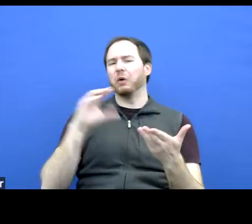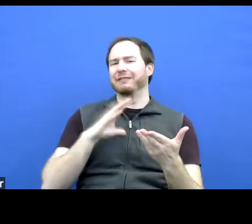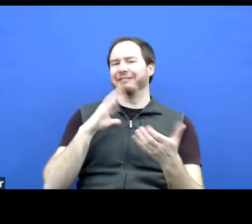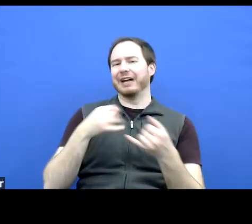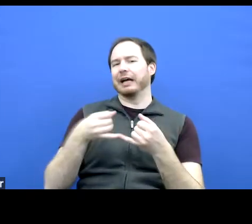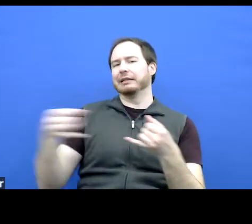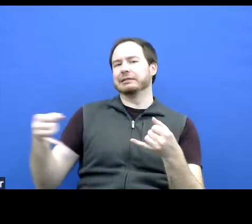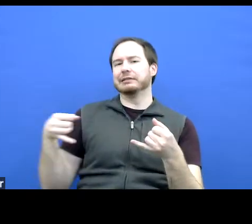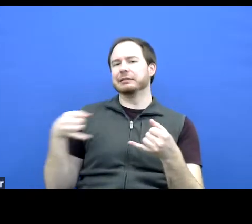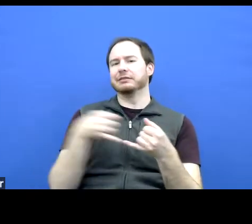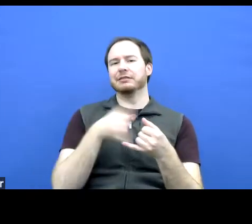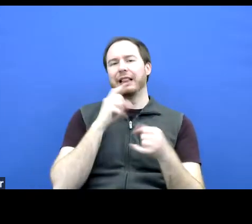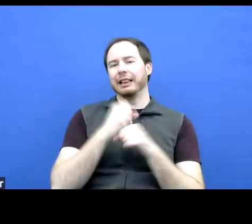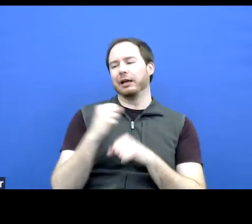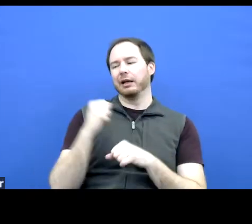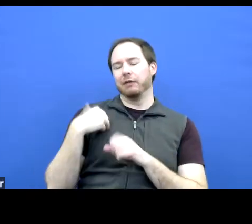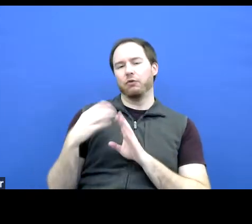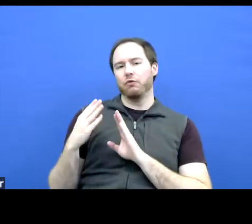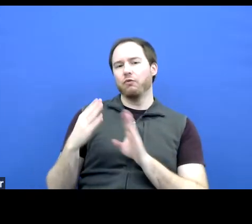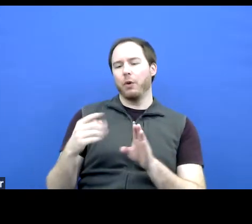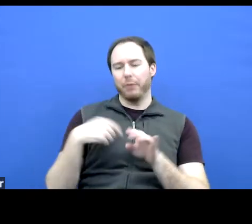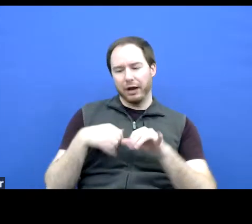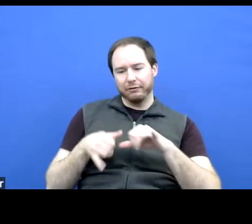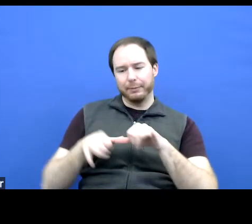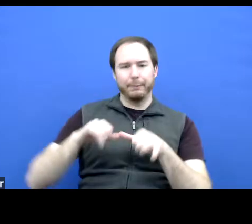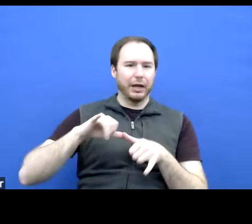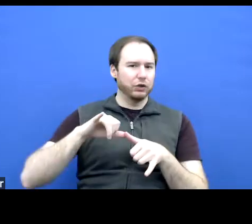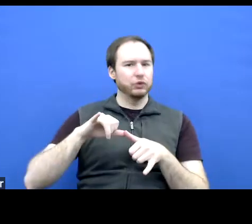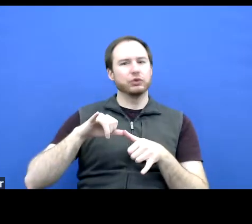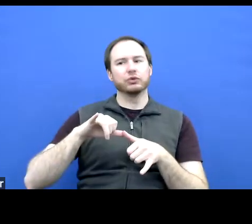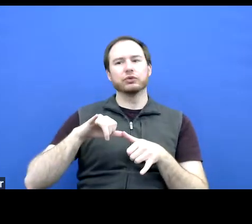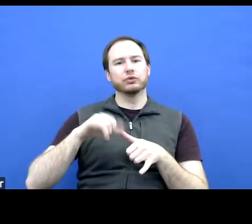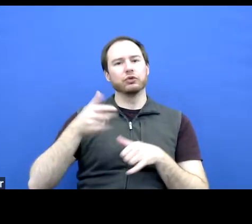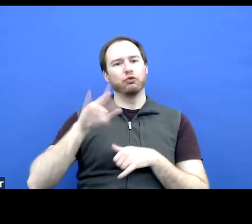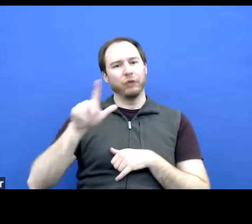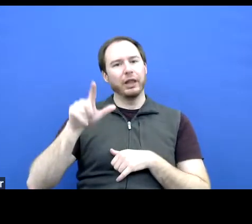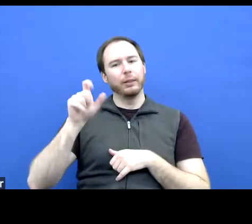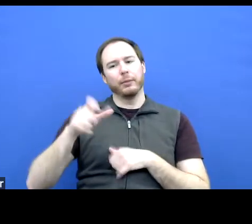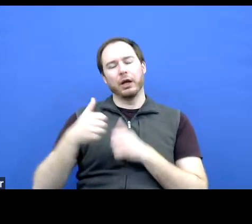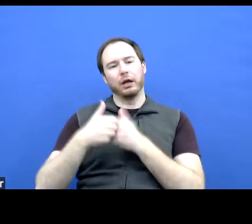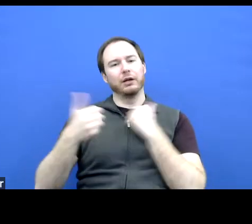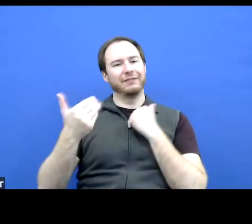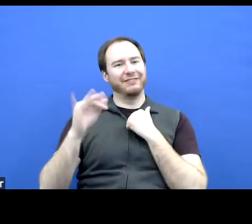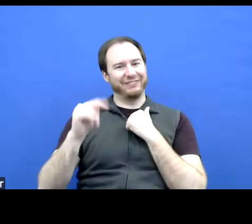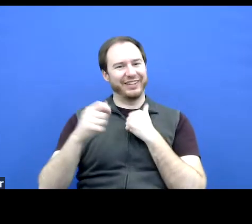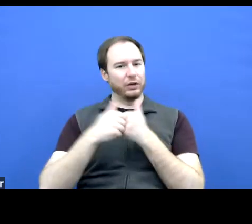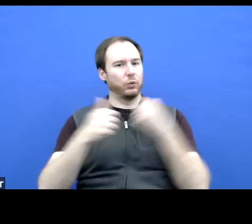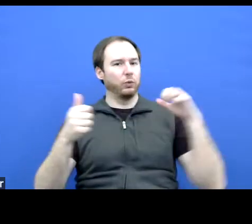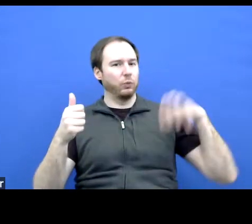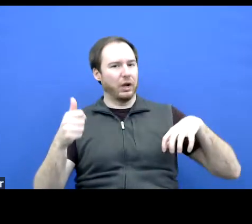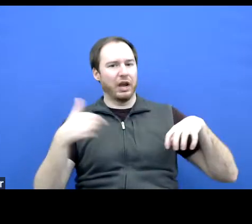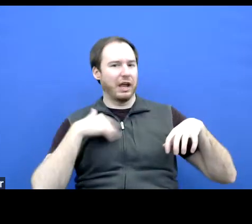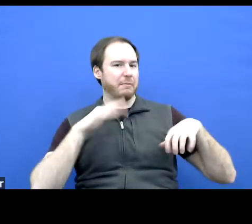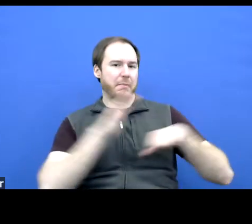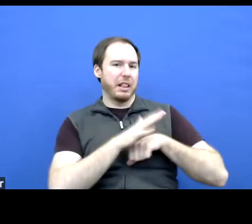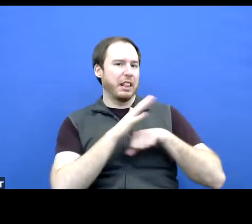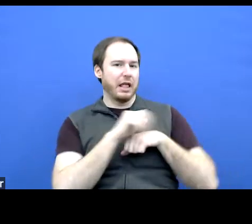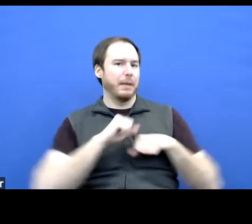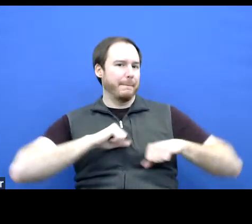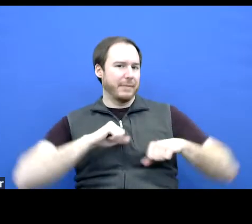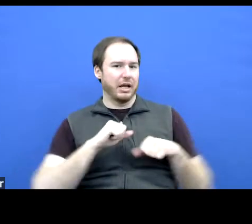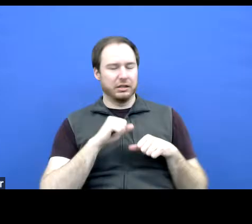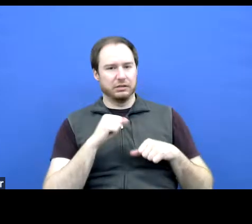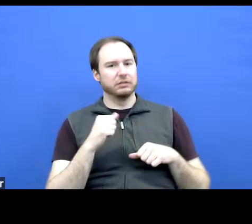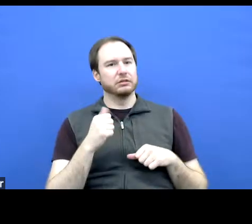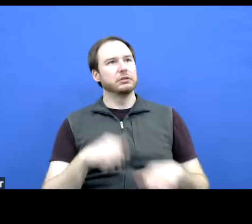it's basically a road back there, but I've measured out that the grills need to be 15 feet away from the building, and there is space. It was actually the last